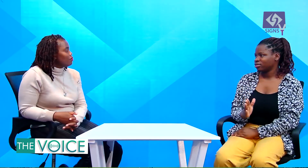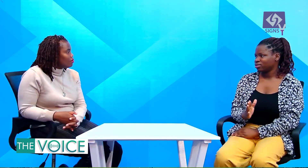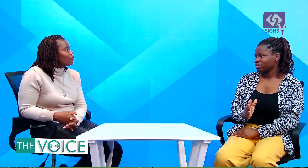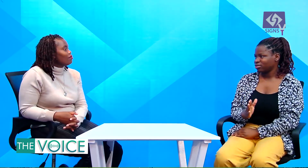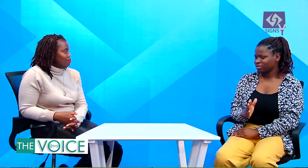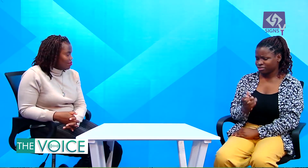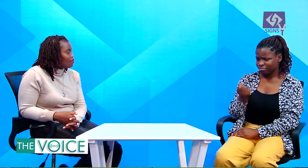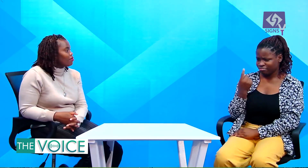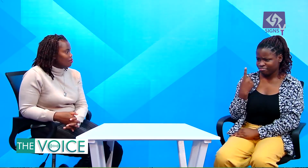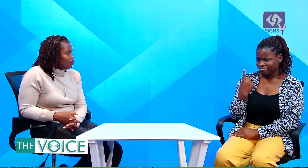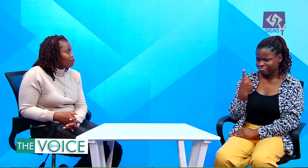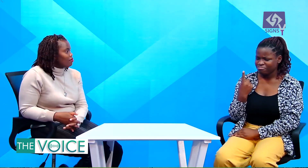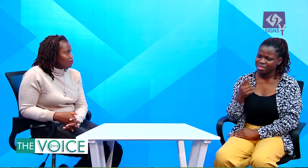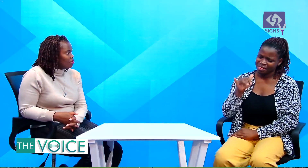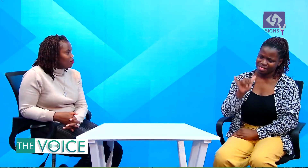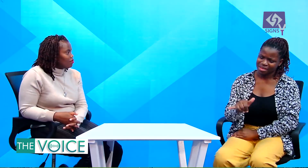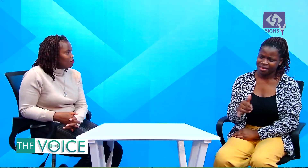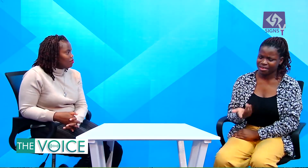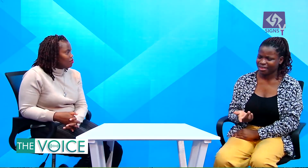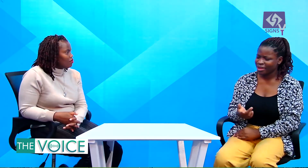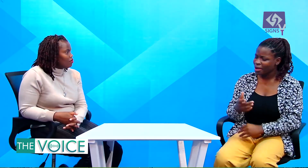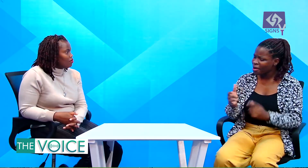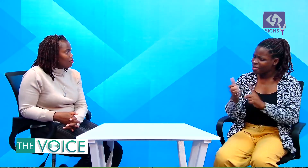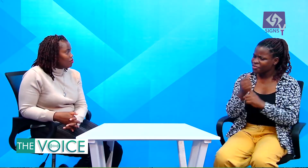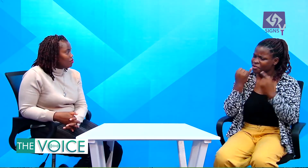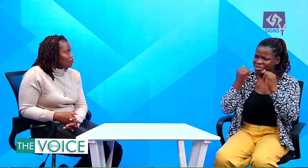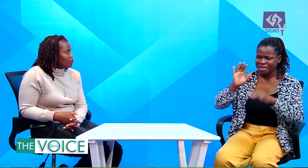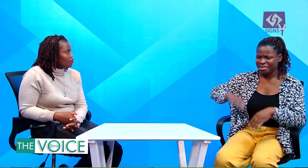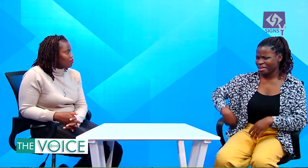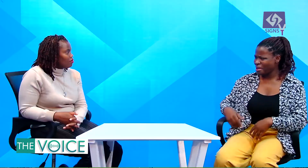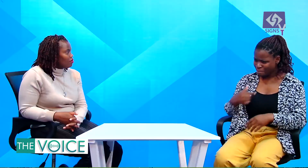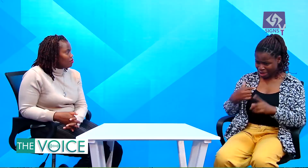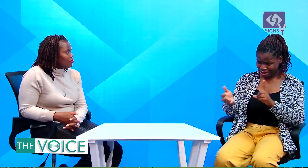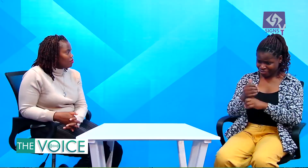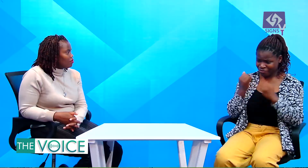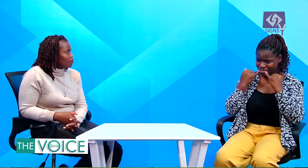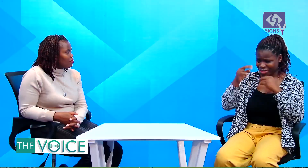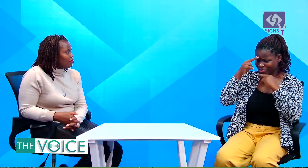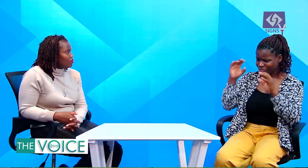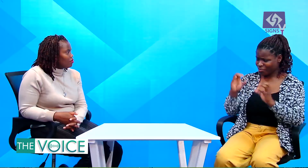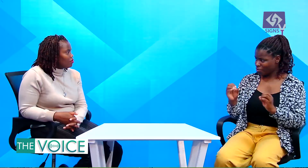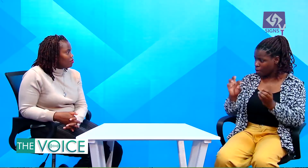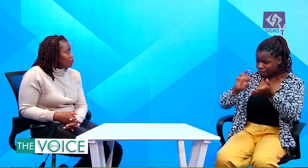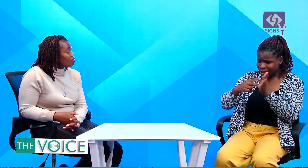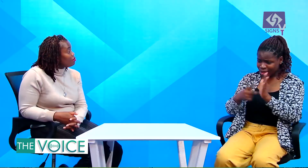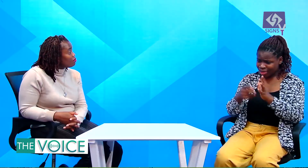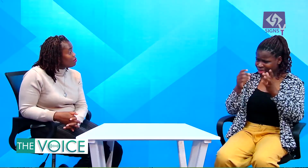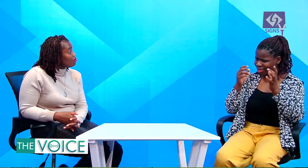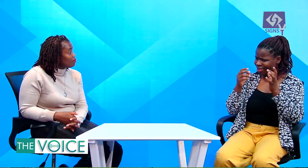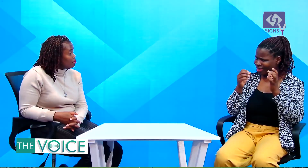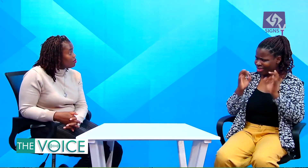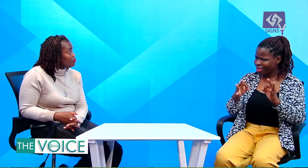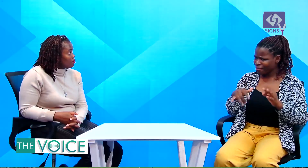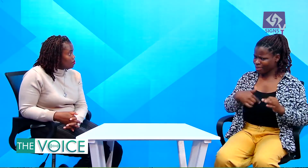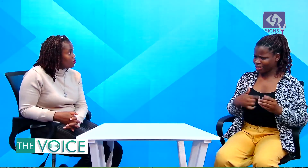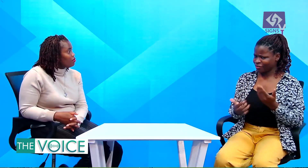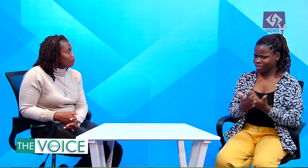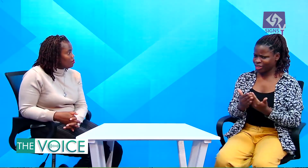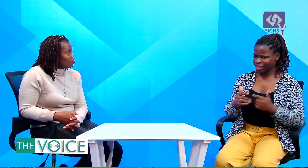SRHR, reproductive health and rights, that kind of topics. This is something I'd really say for the deaf community, we start getting it at a